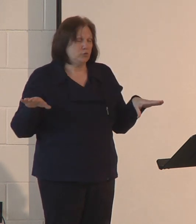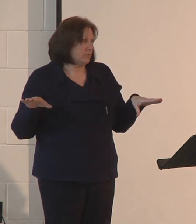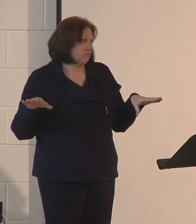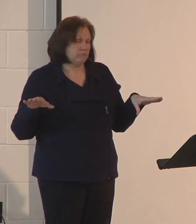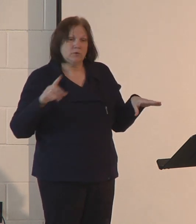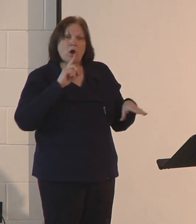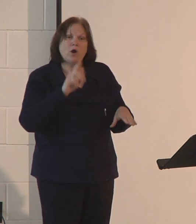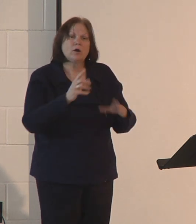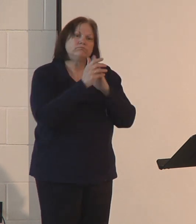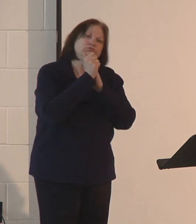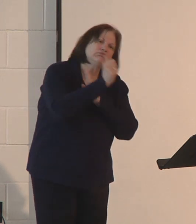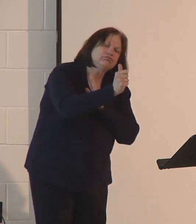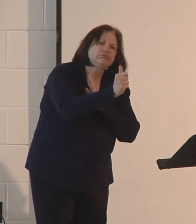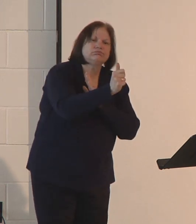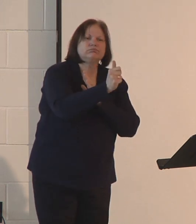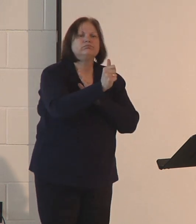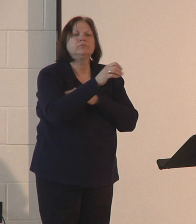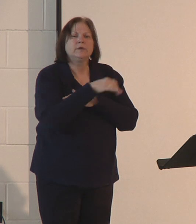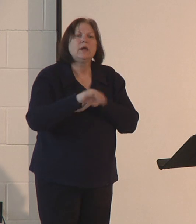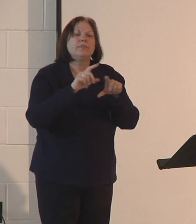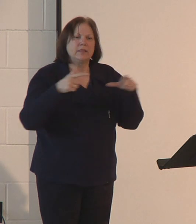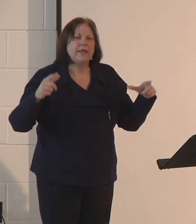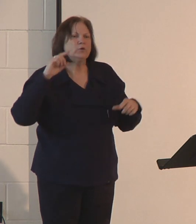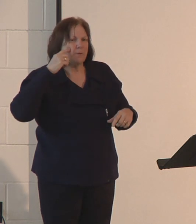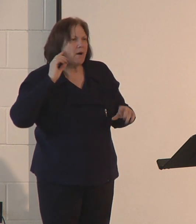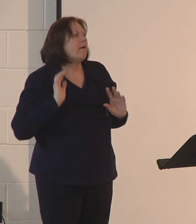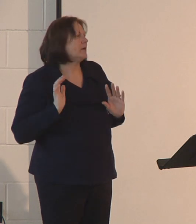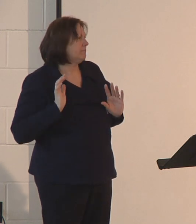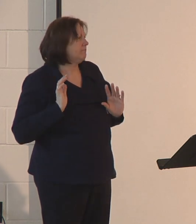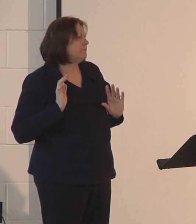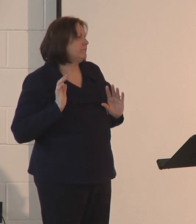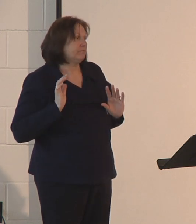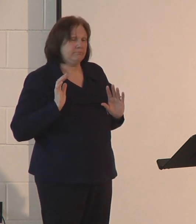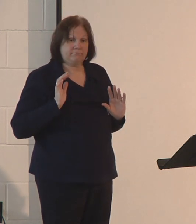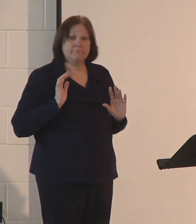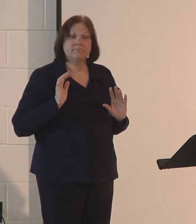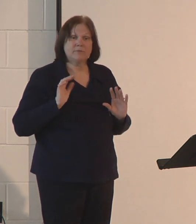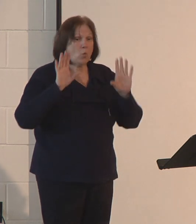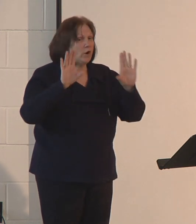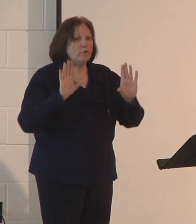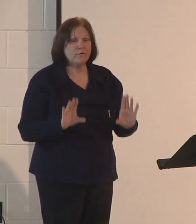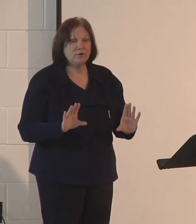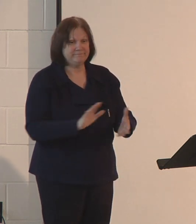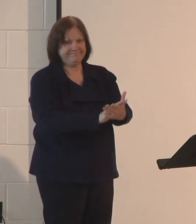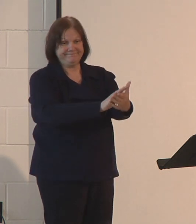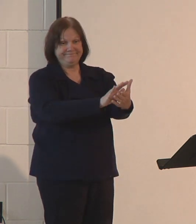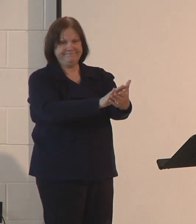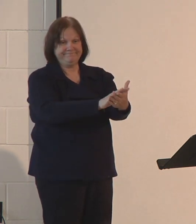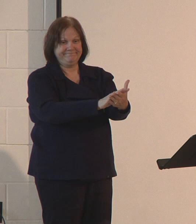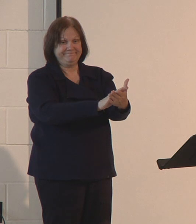are proficient in the language of Hmong. Is that wonderful?